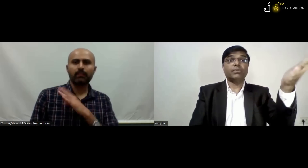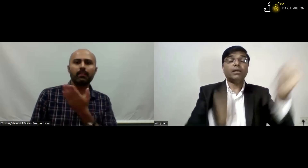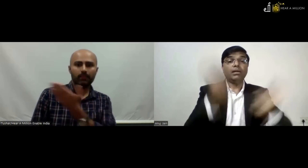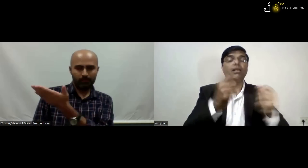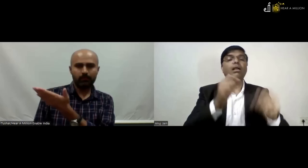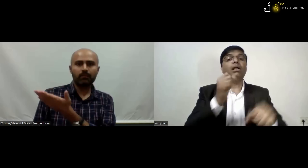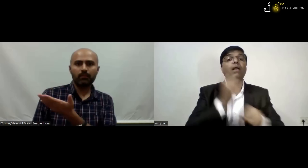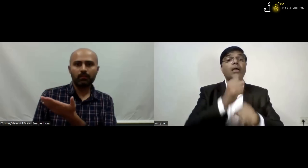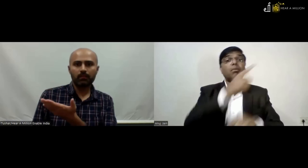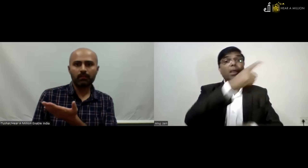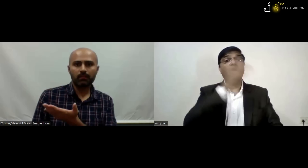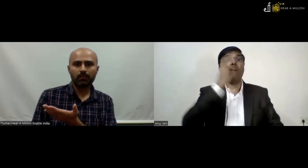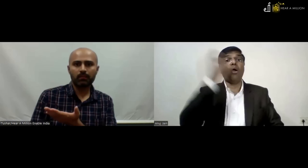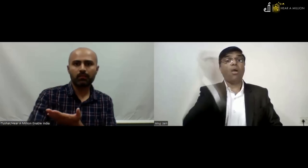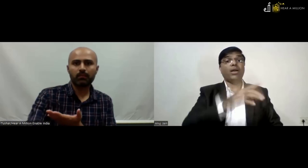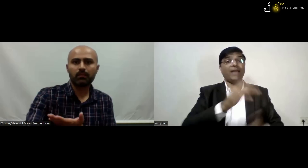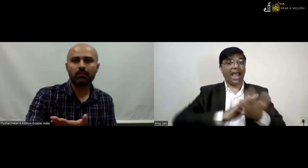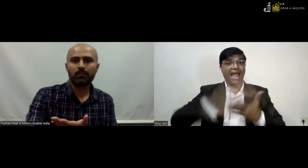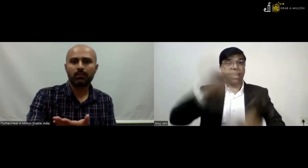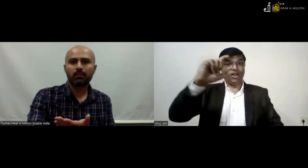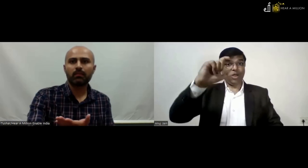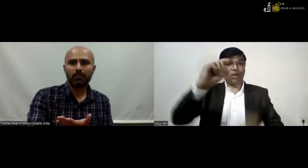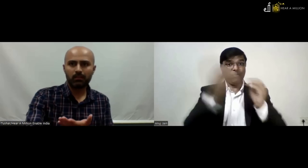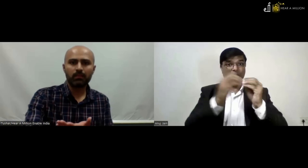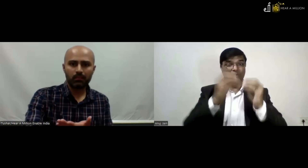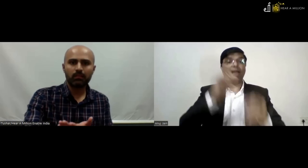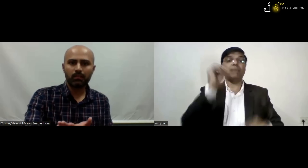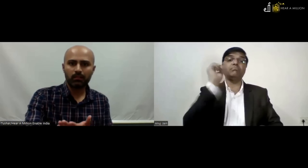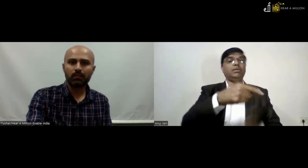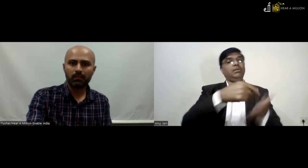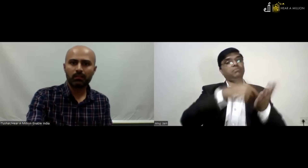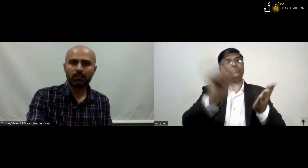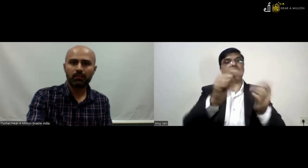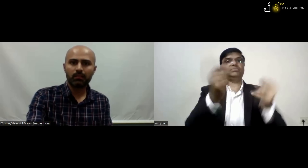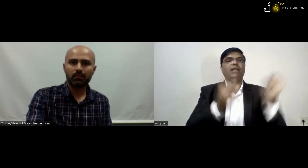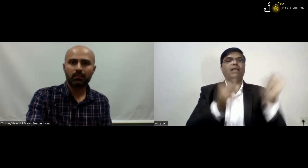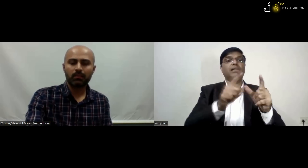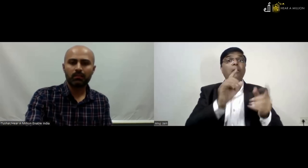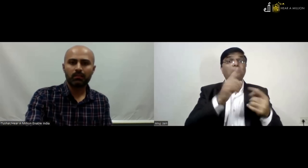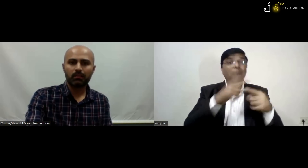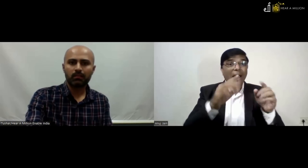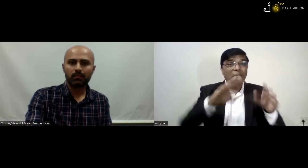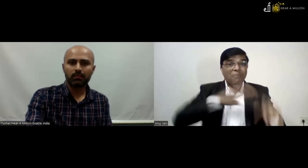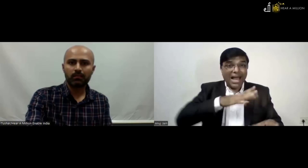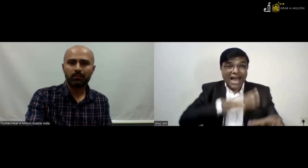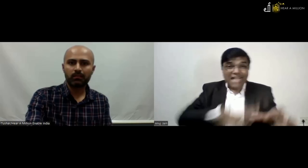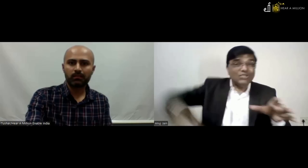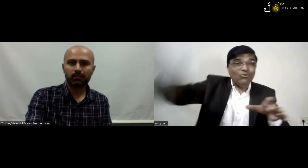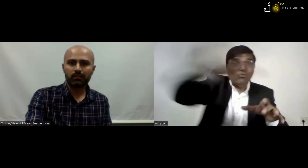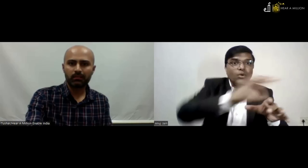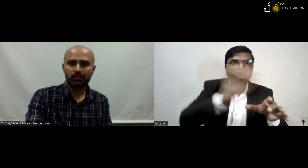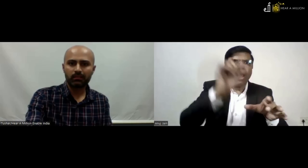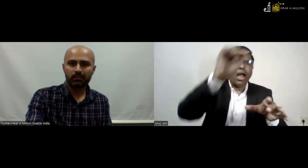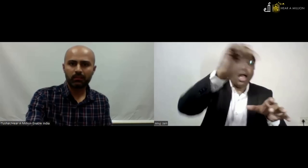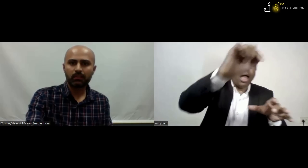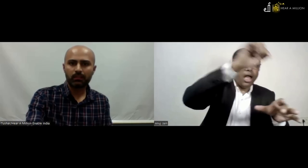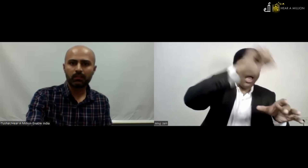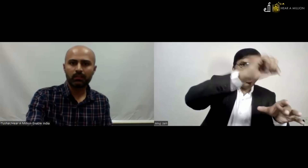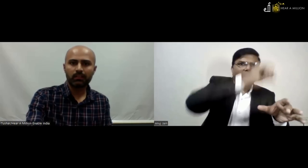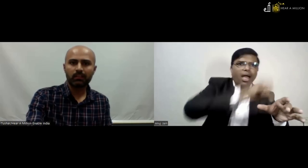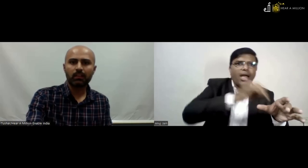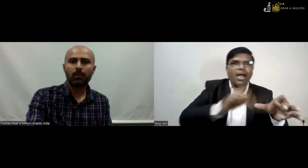2013, saying that the government, the High Court of Bombay actually said driving